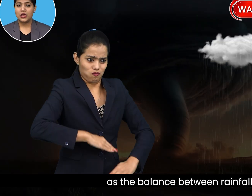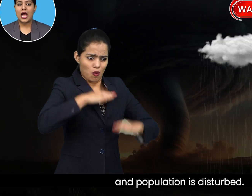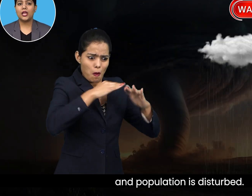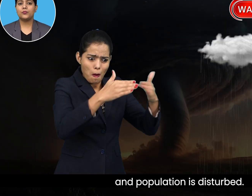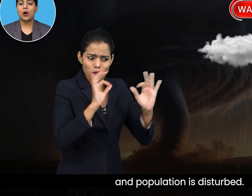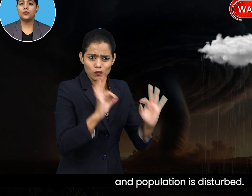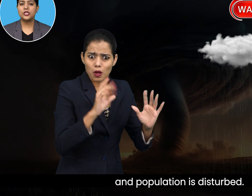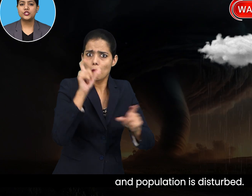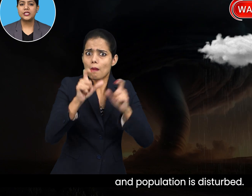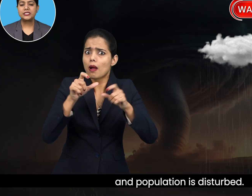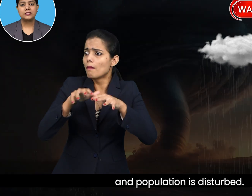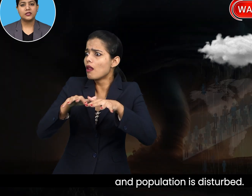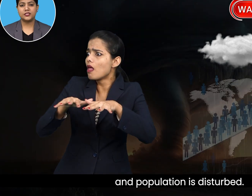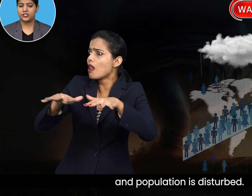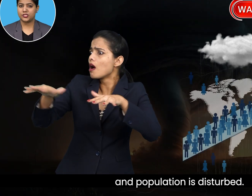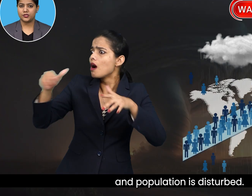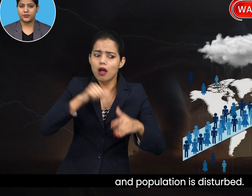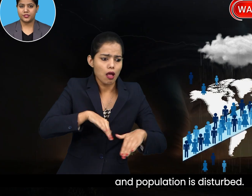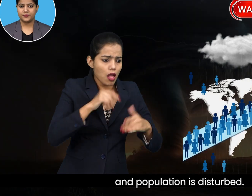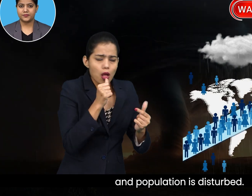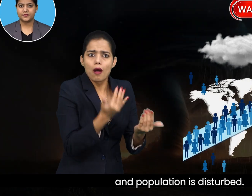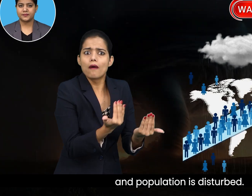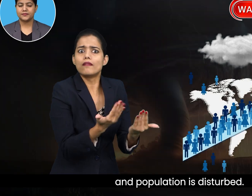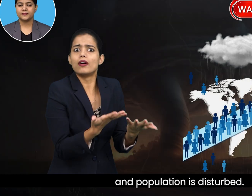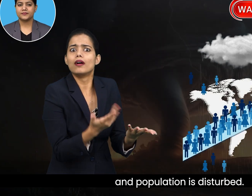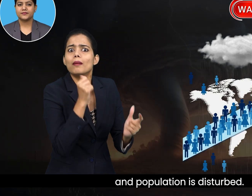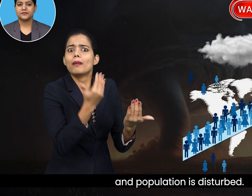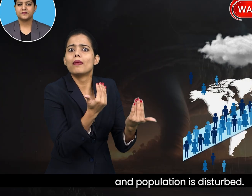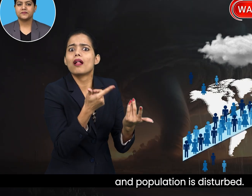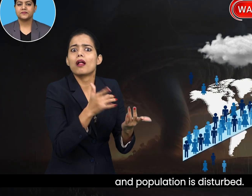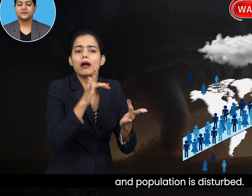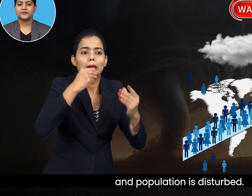rainfall and population is disturbed.